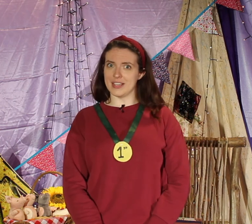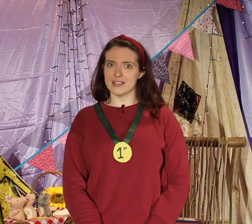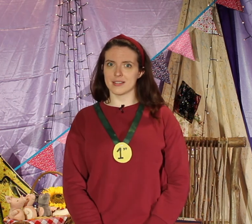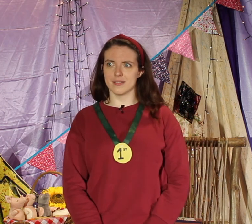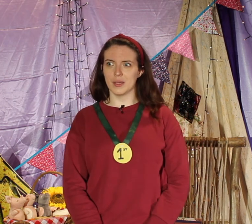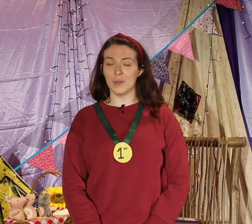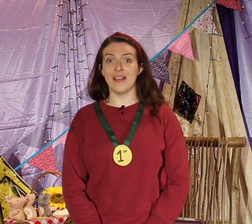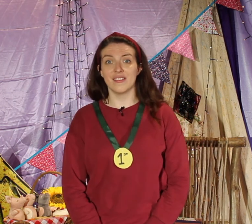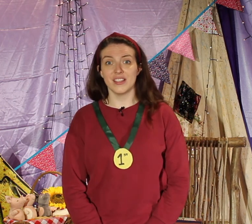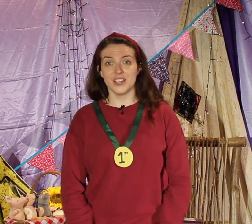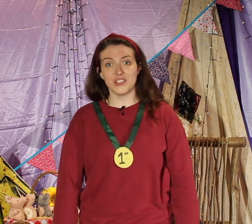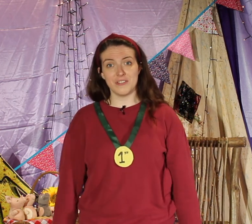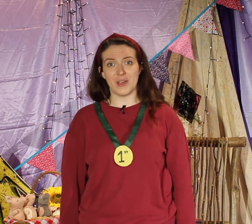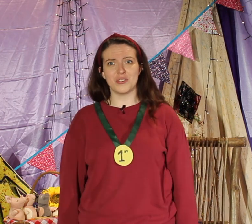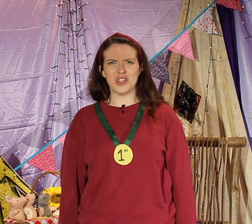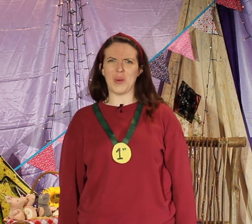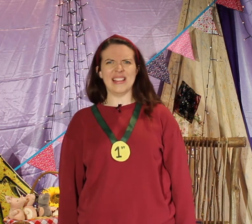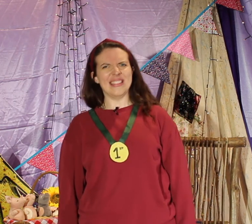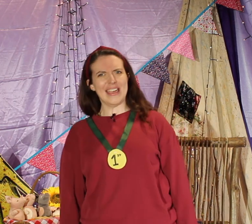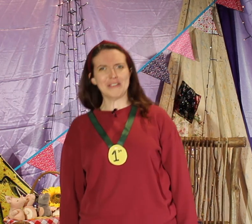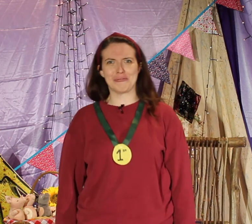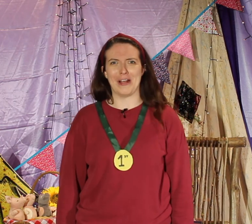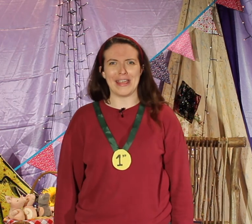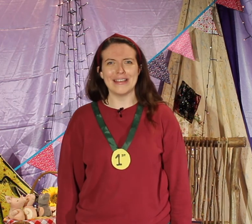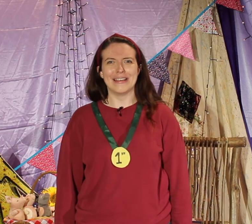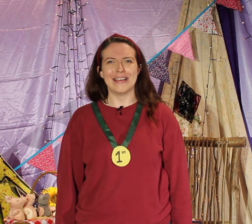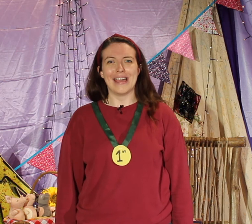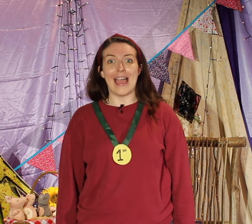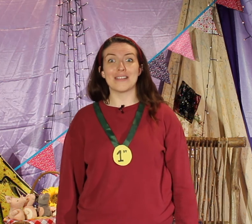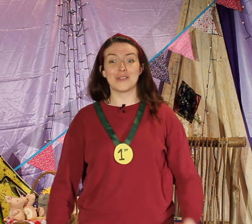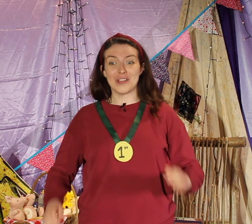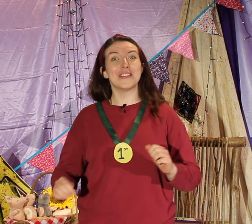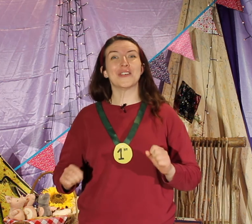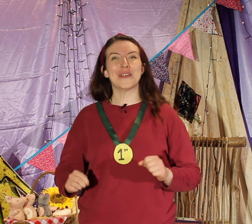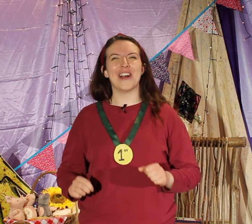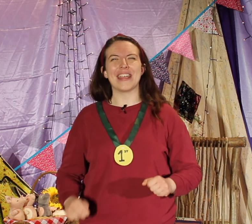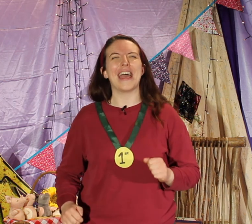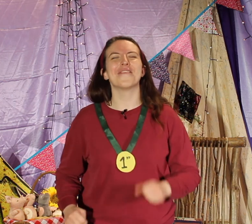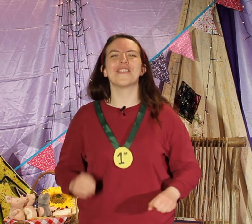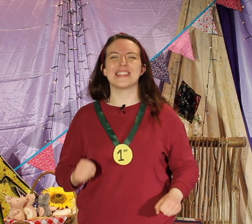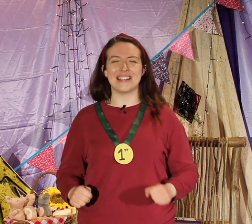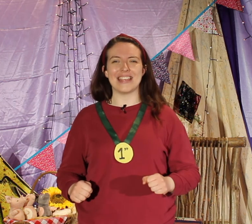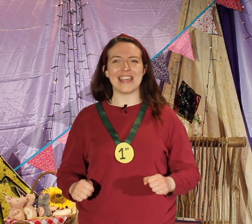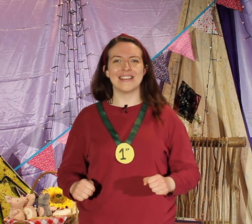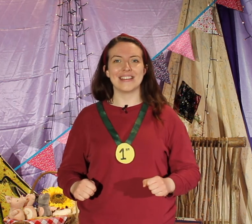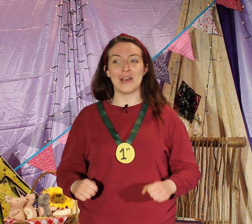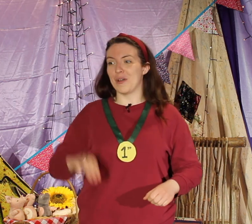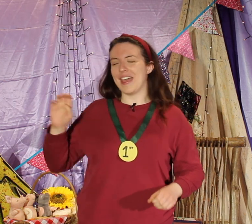tortoise, well, she found she quite liked running. And so started going running every Sunday with